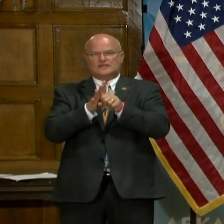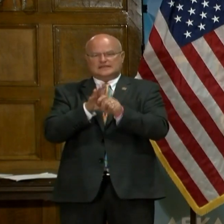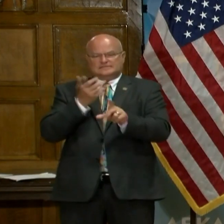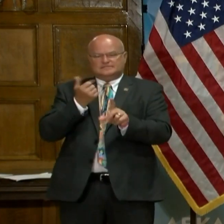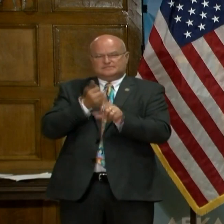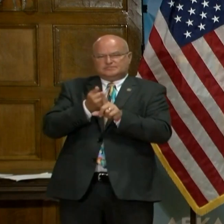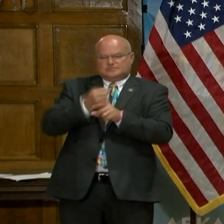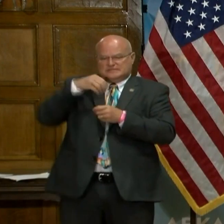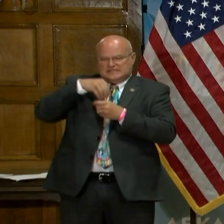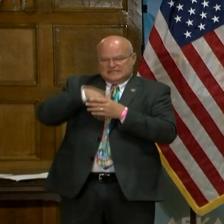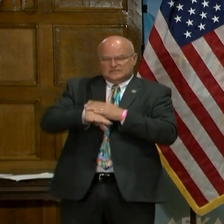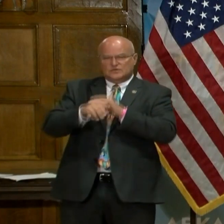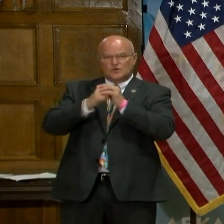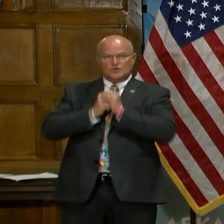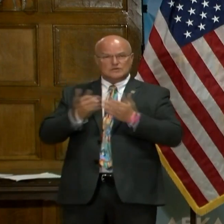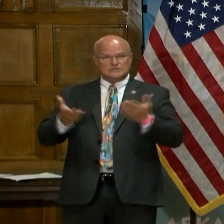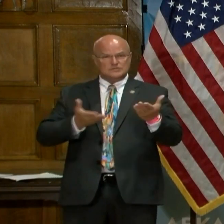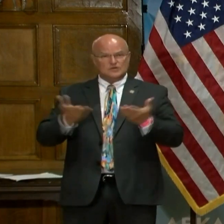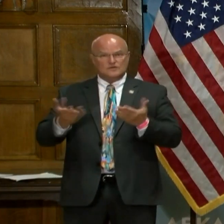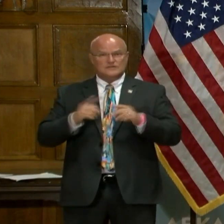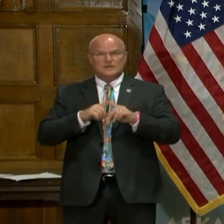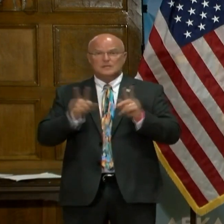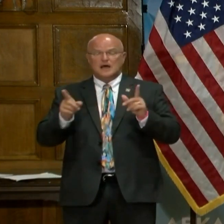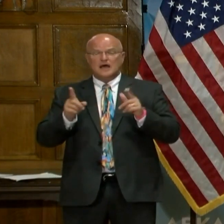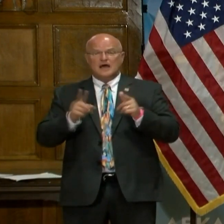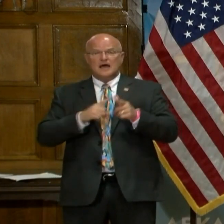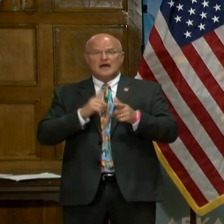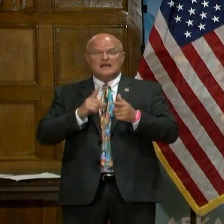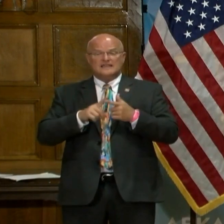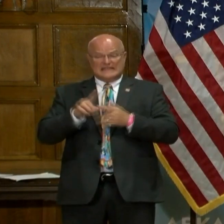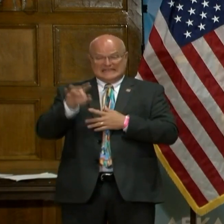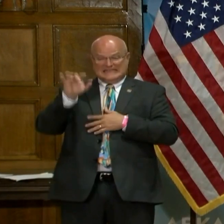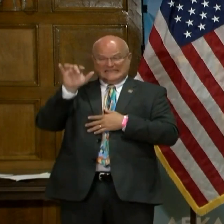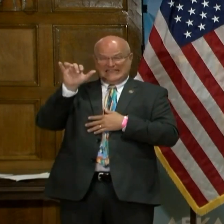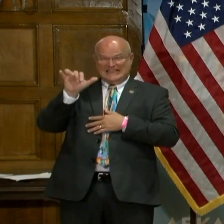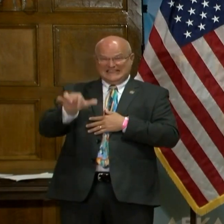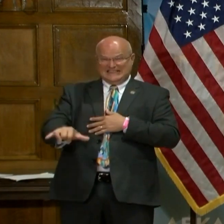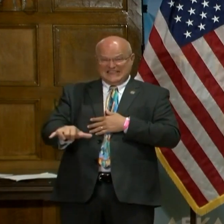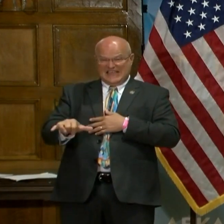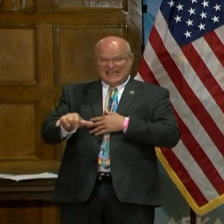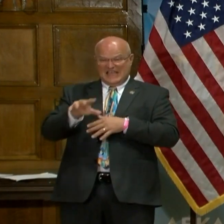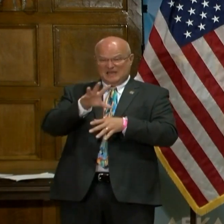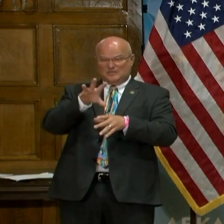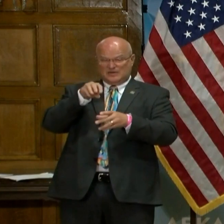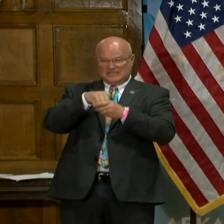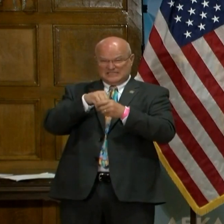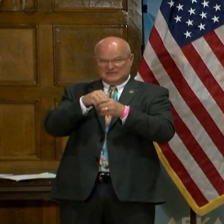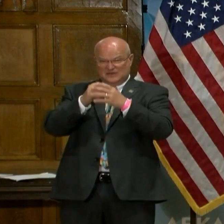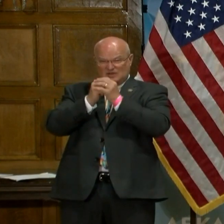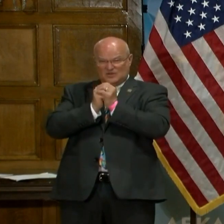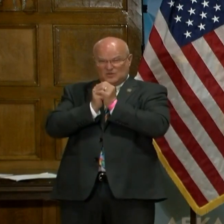COVID-19 who comes to a worship service, but then did that participation in the